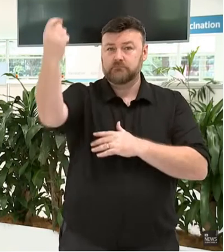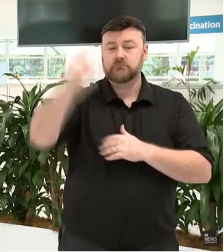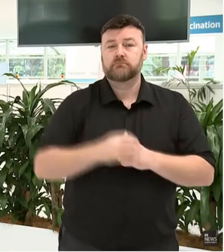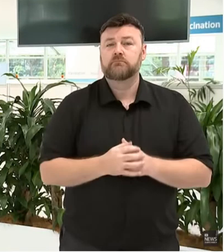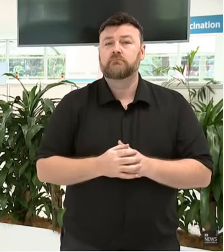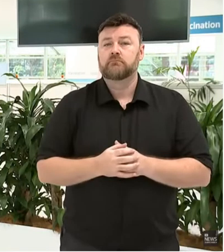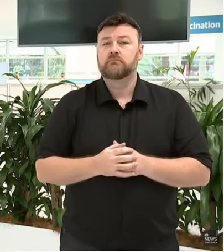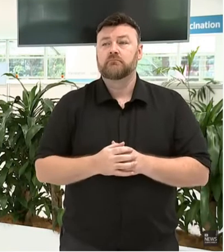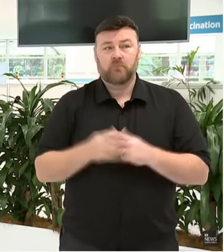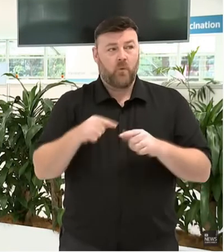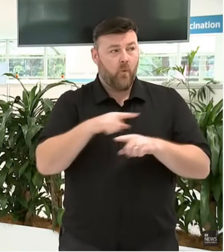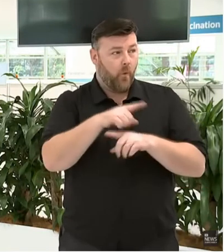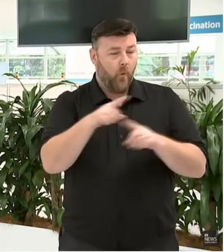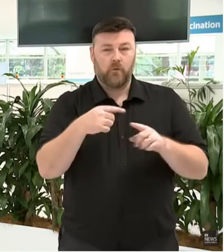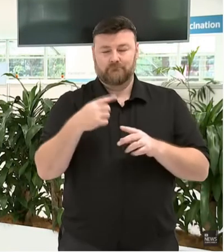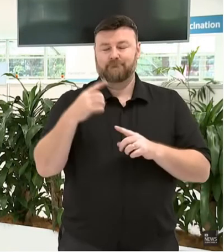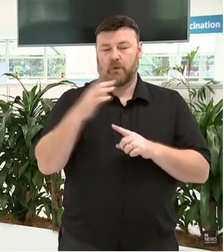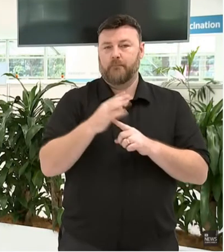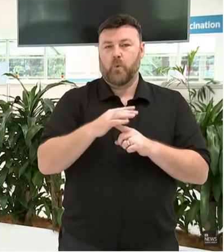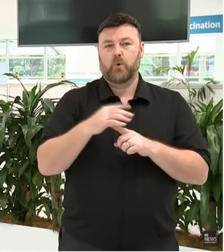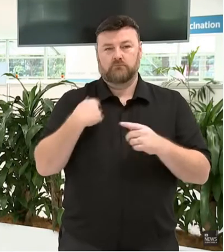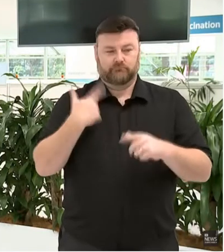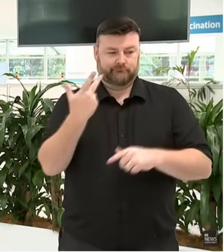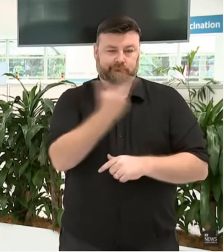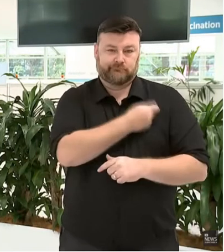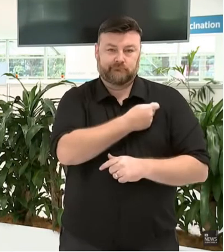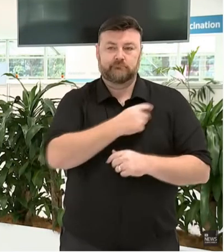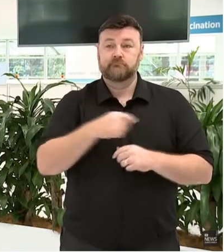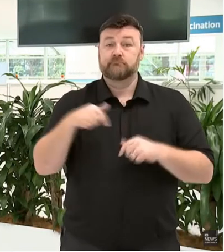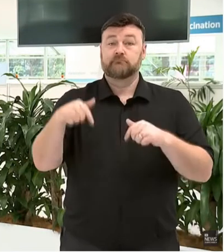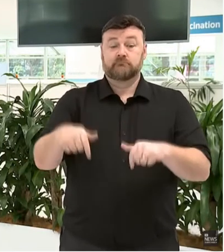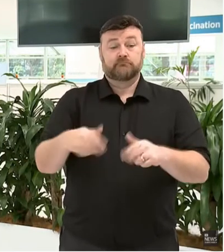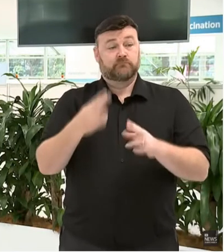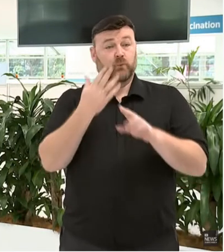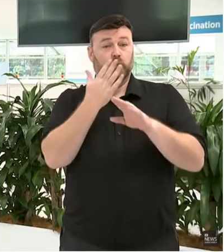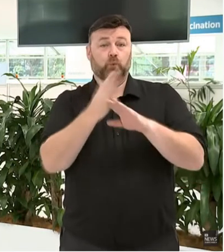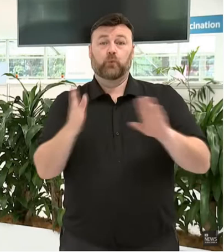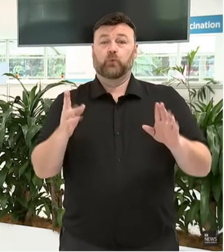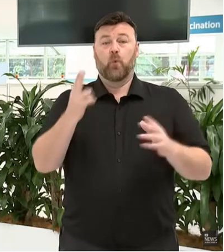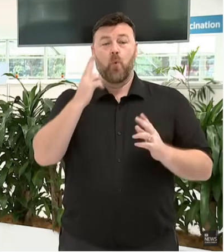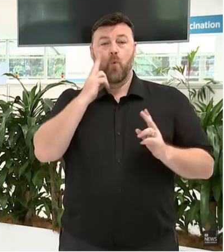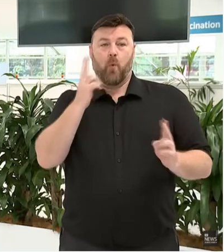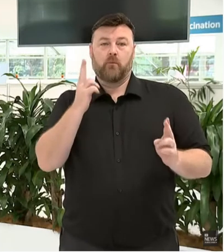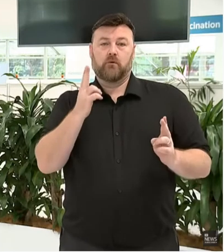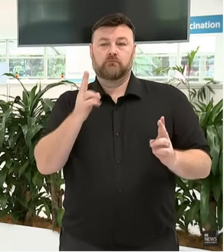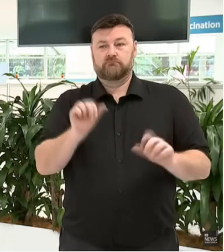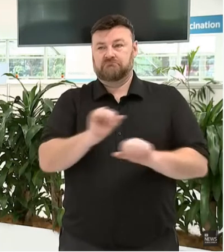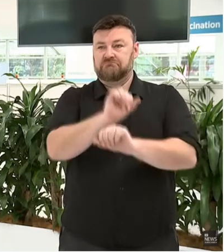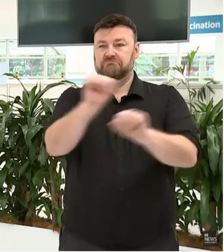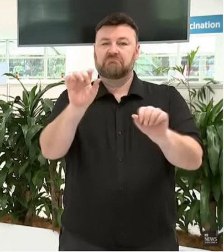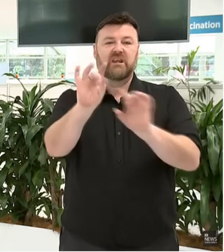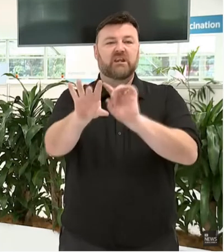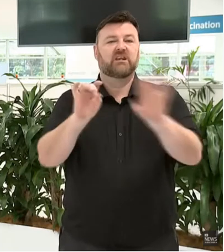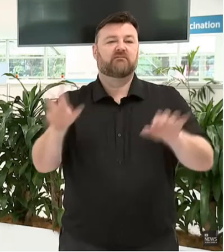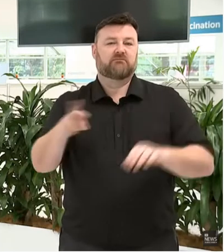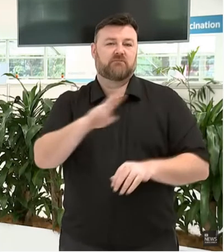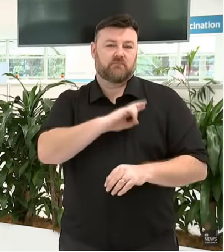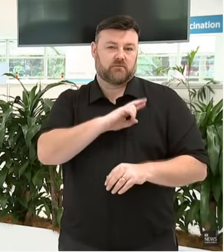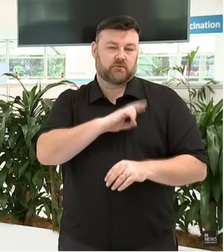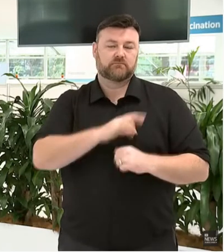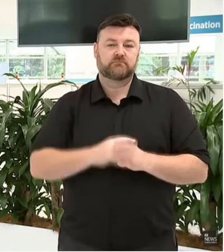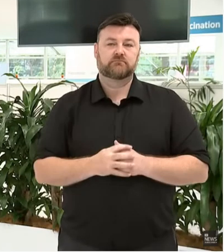few months where it will become more crucial, that this will be the new norm of personal responsibility in living with COVID.